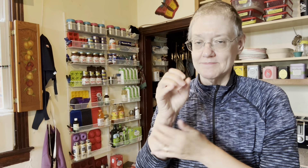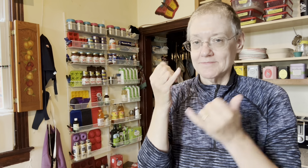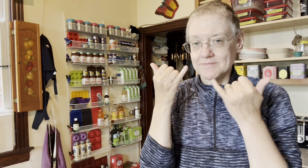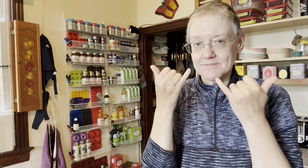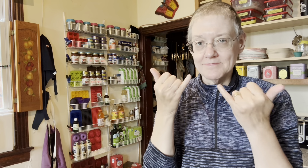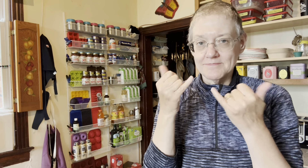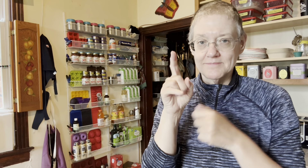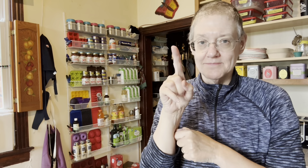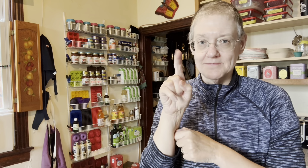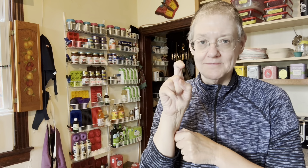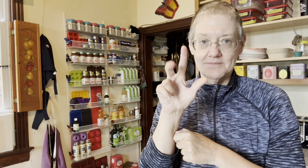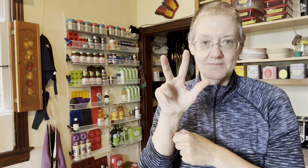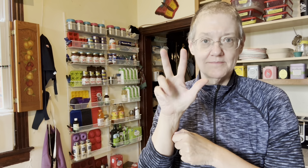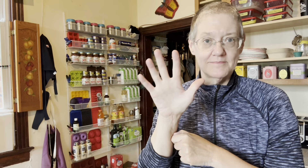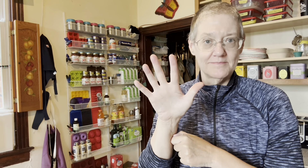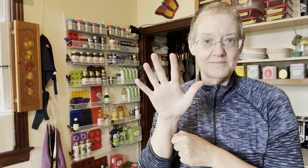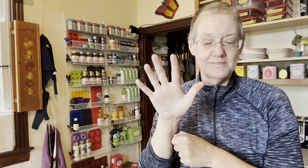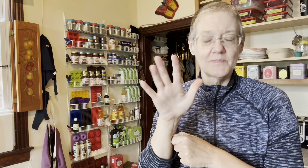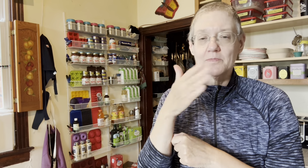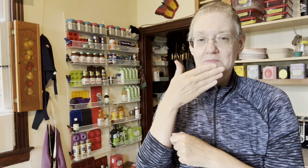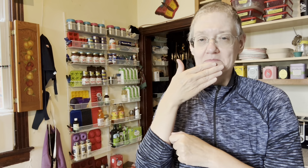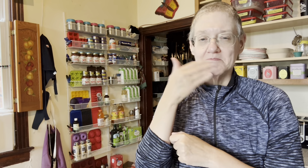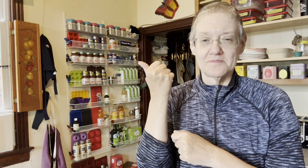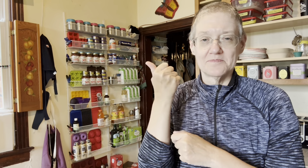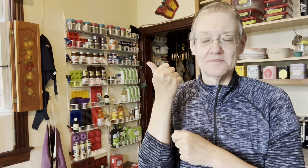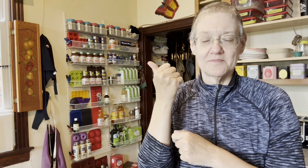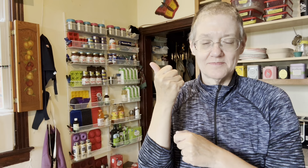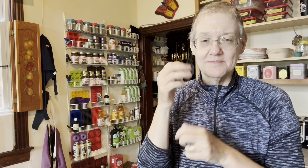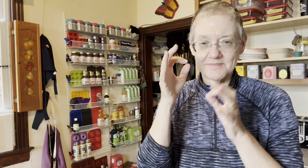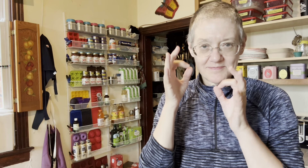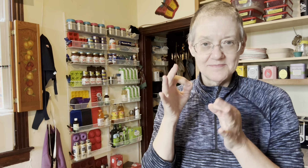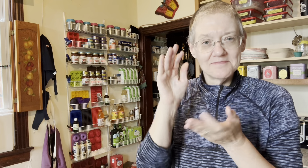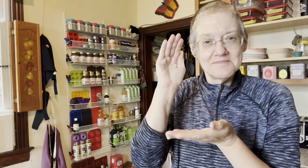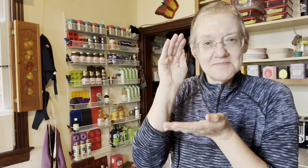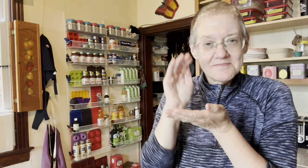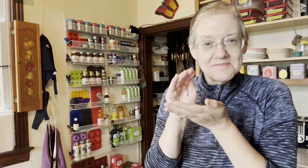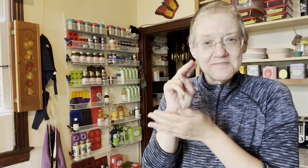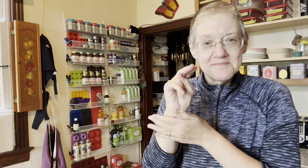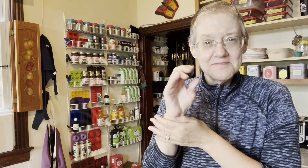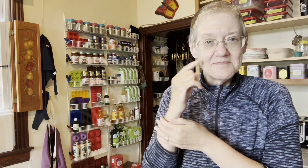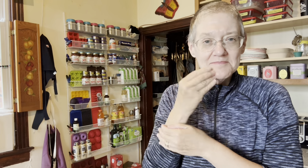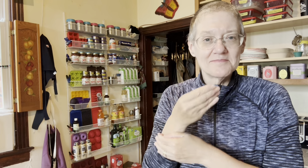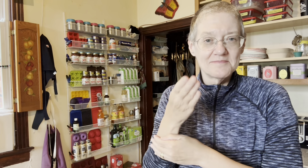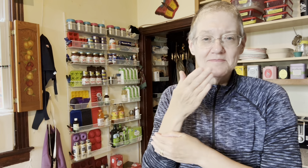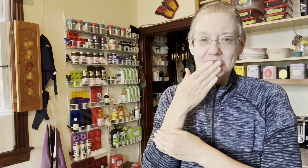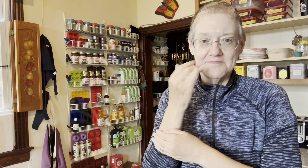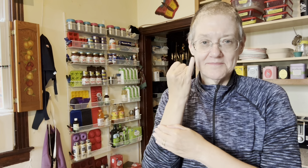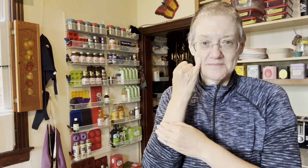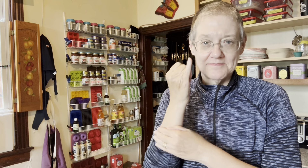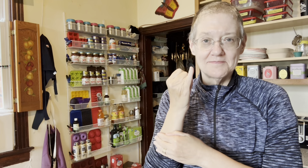near 150. It's 135. So lessening the carbs for breakfast was definitely the right